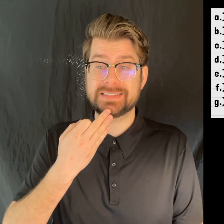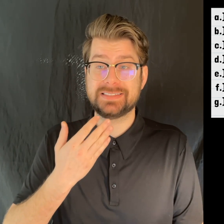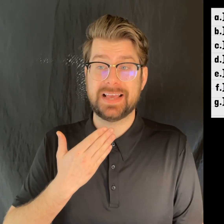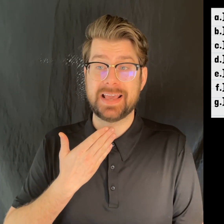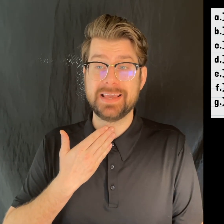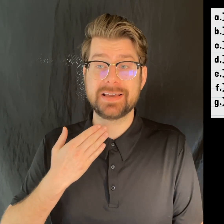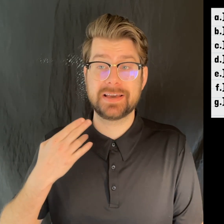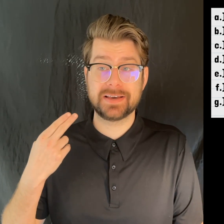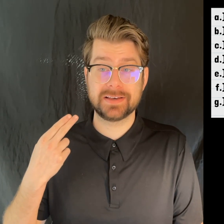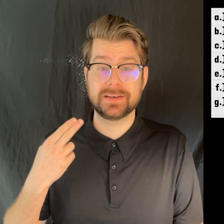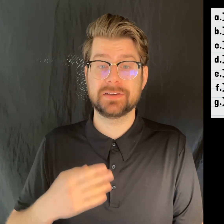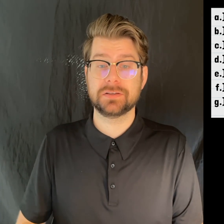sake,